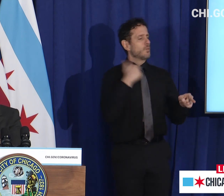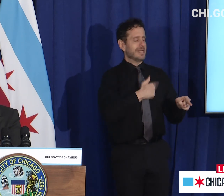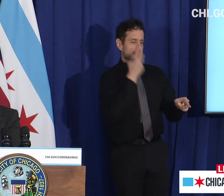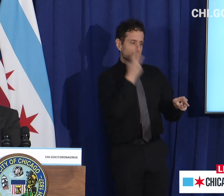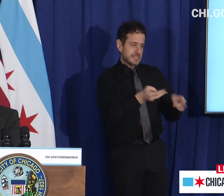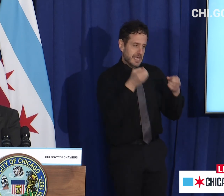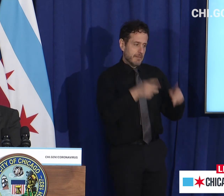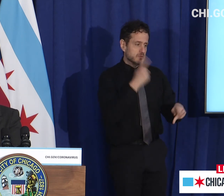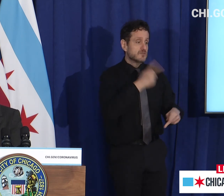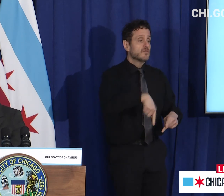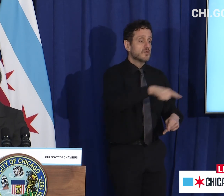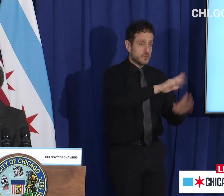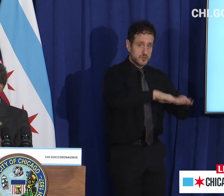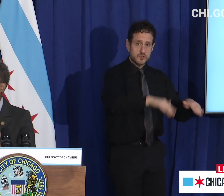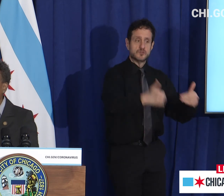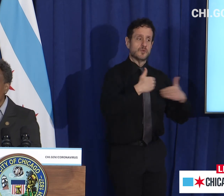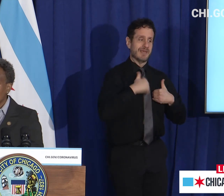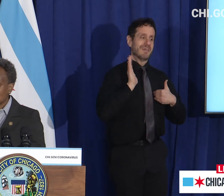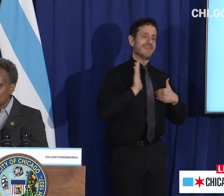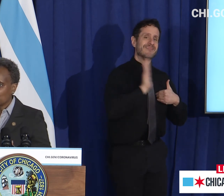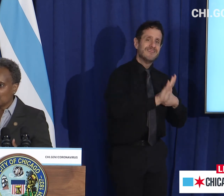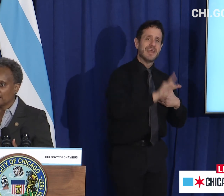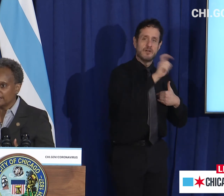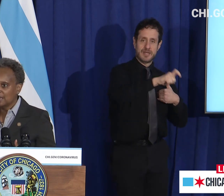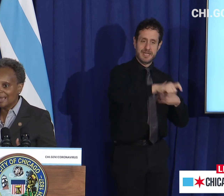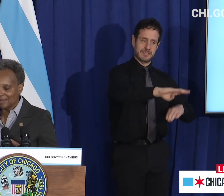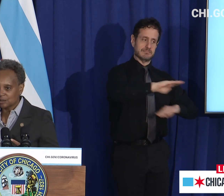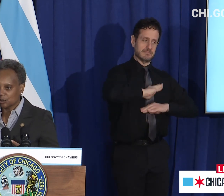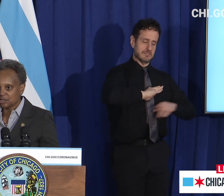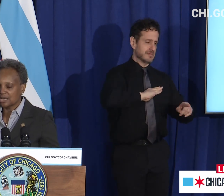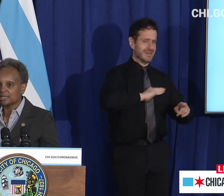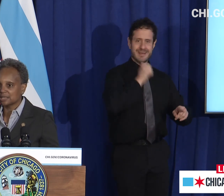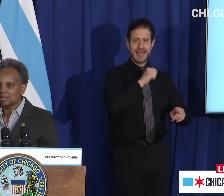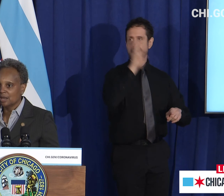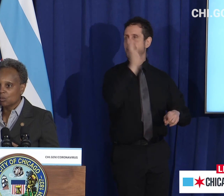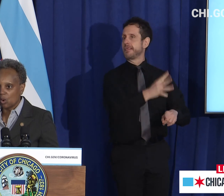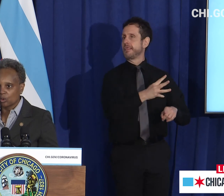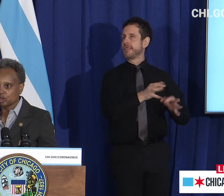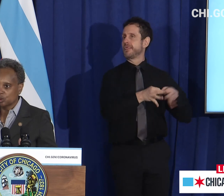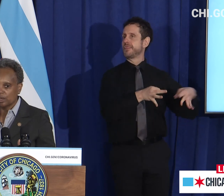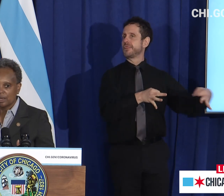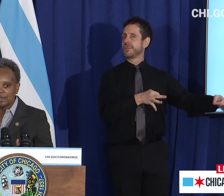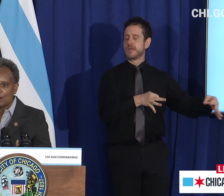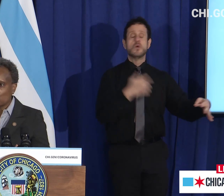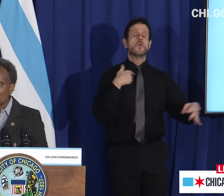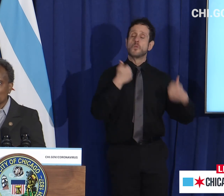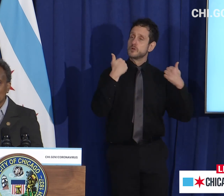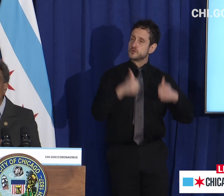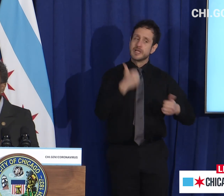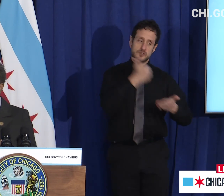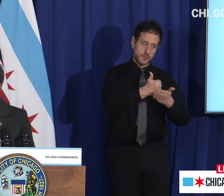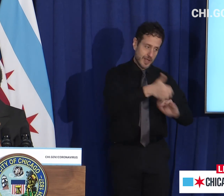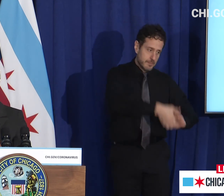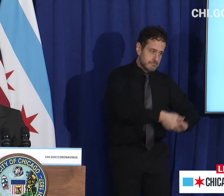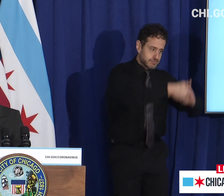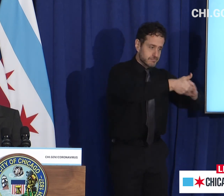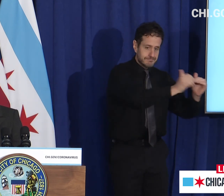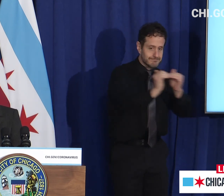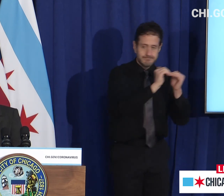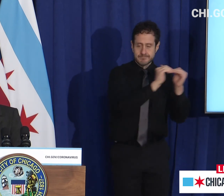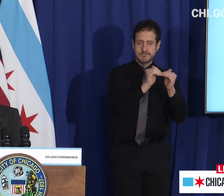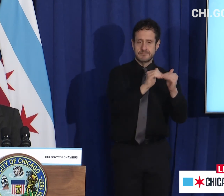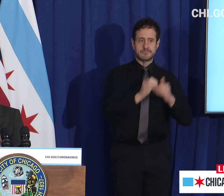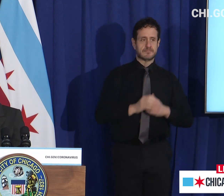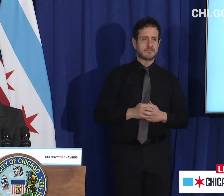get something different so that they are not left behind. And that's precisely what we're doing. Now, where we will be